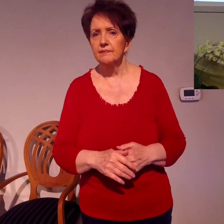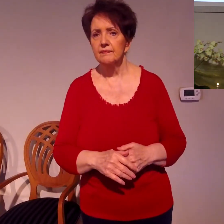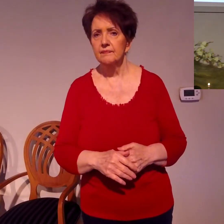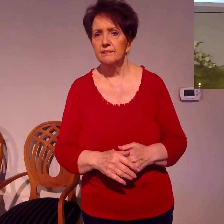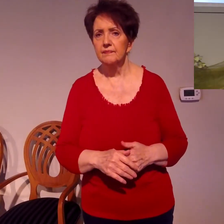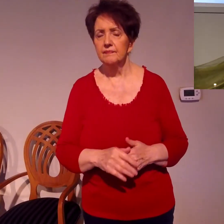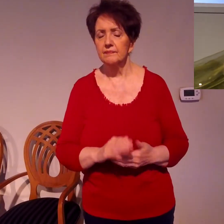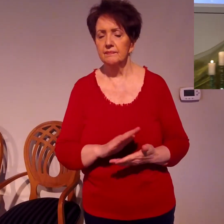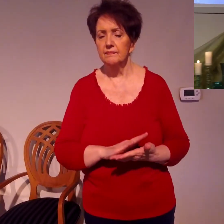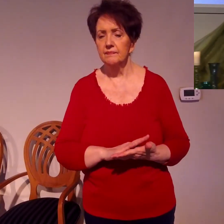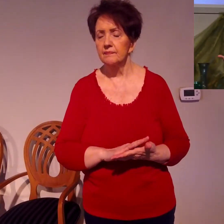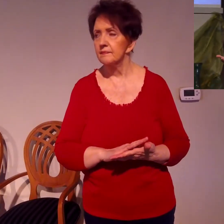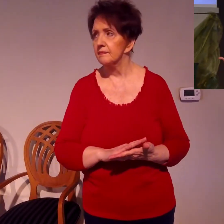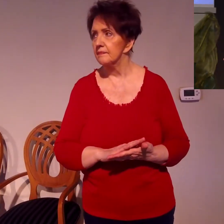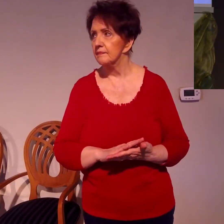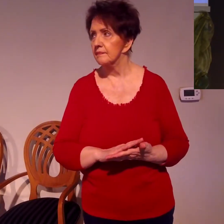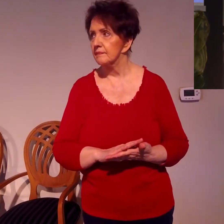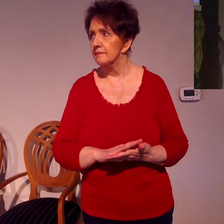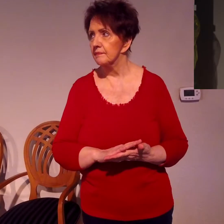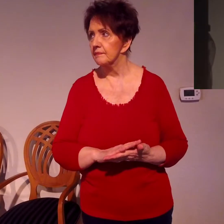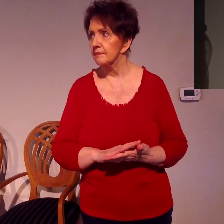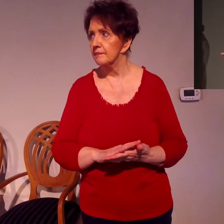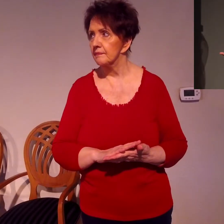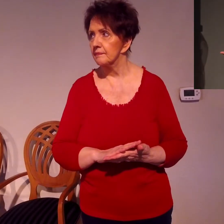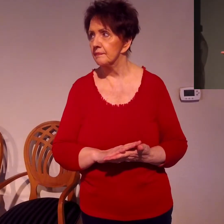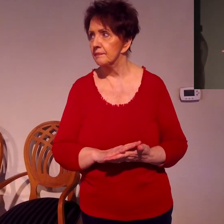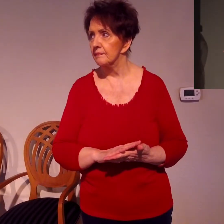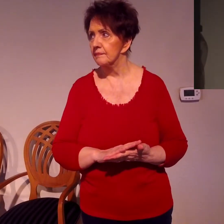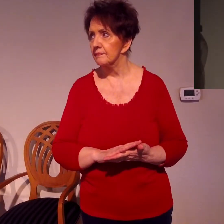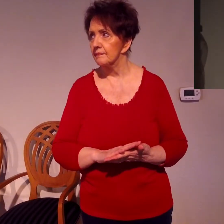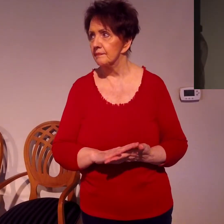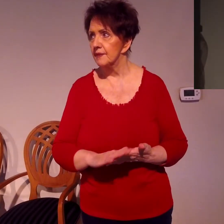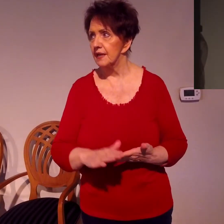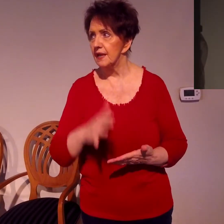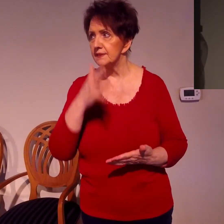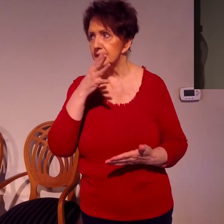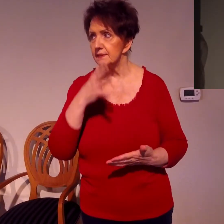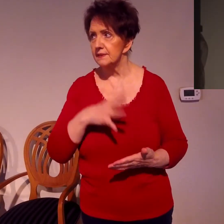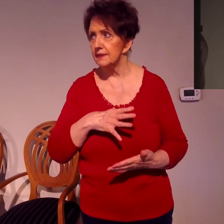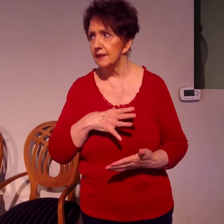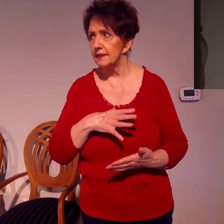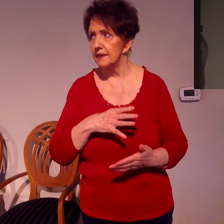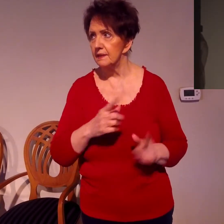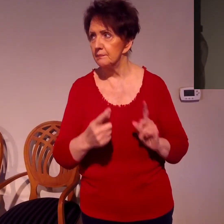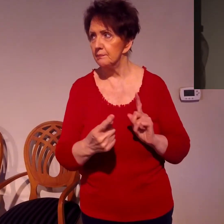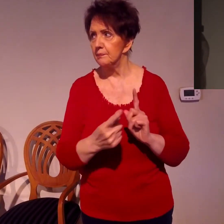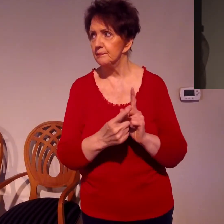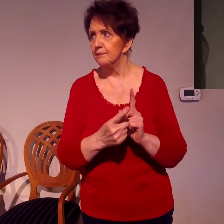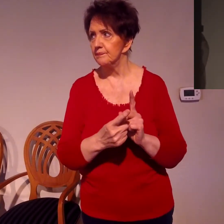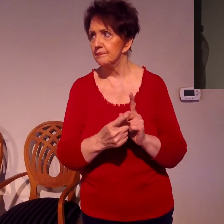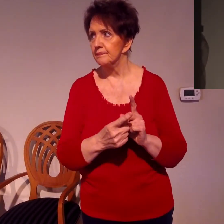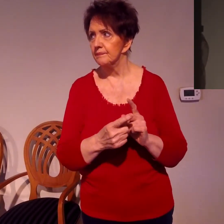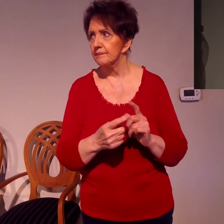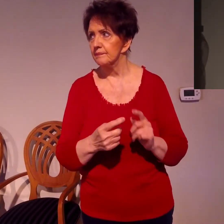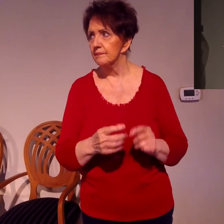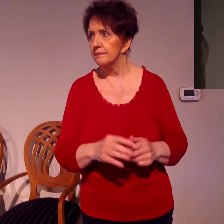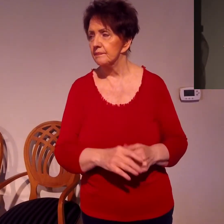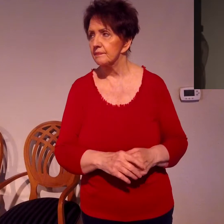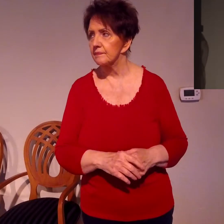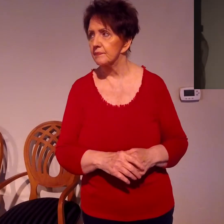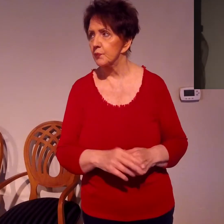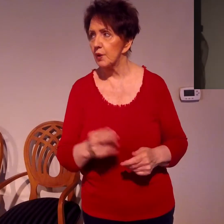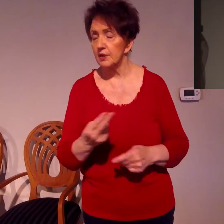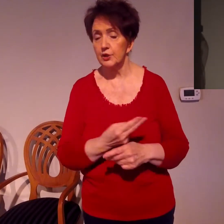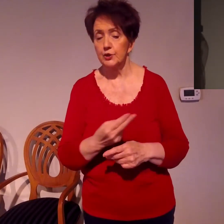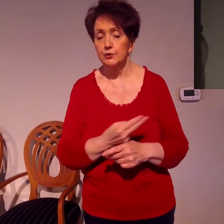us. She cried on the property. That indicates, I think we're going to use it. And it's just